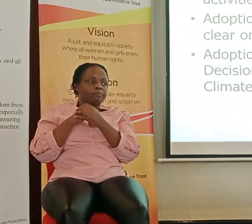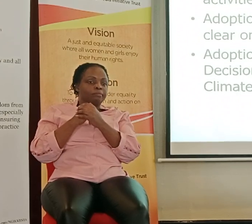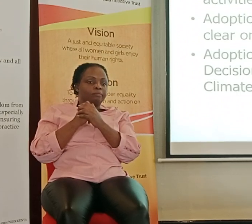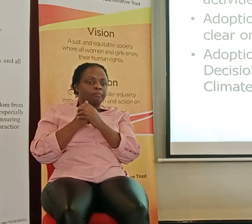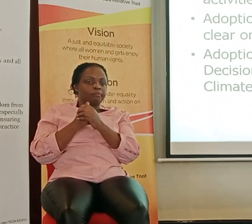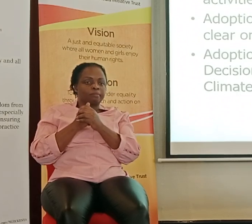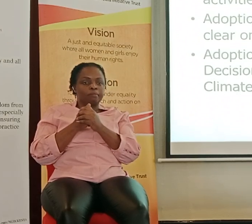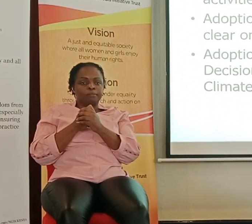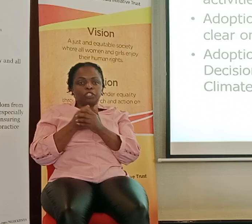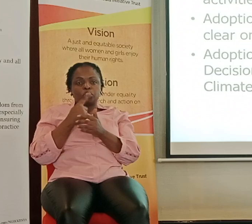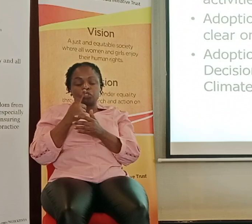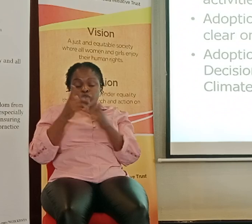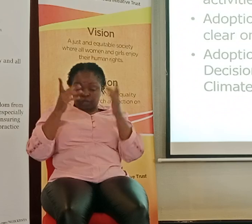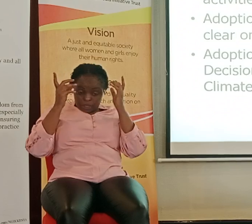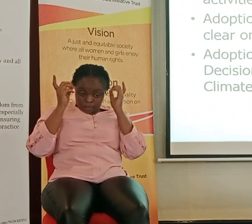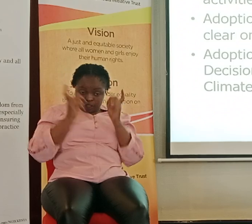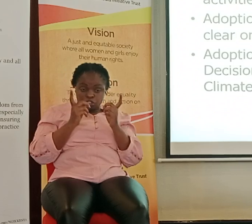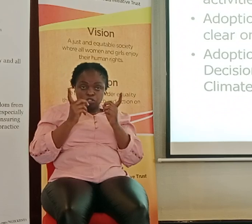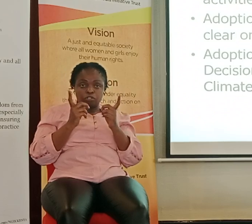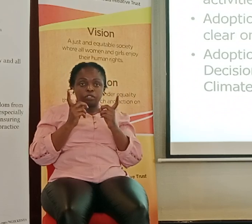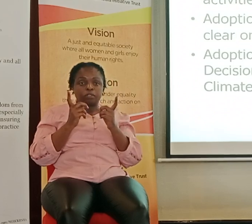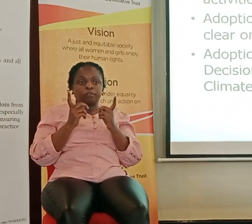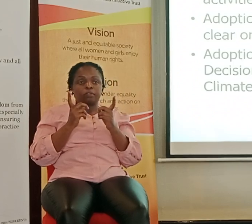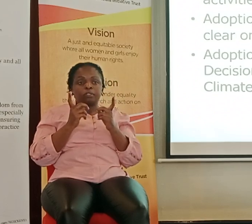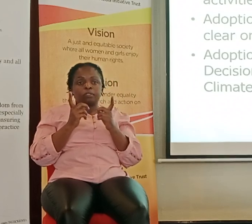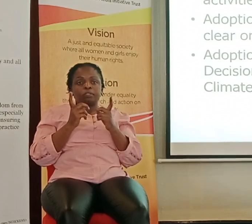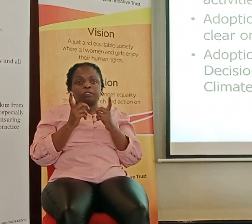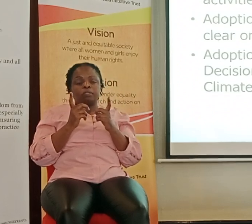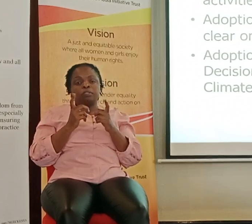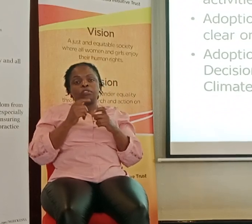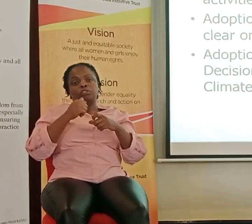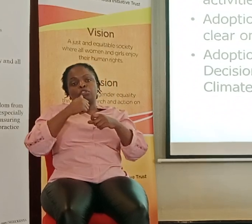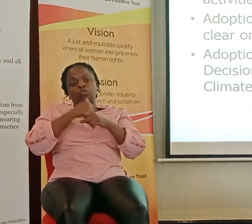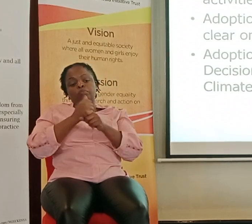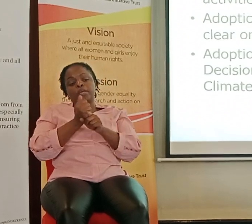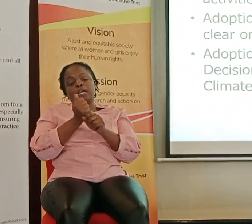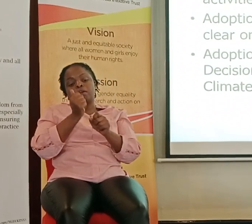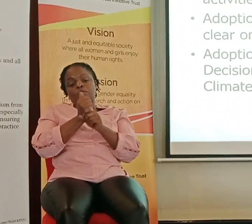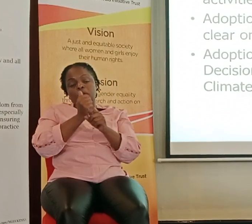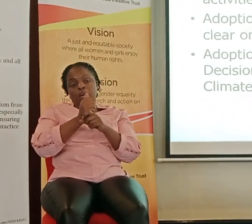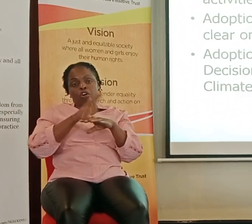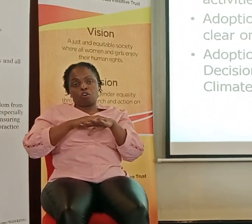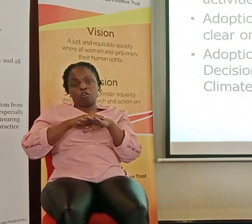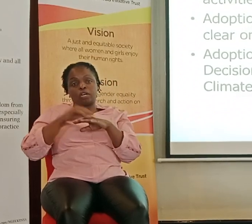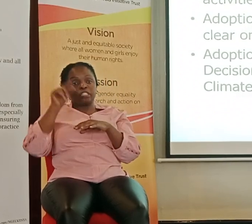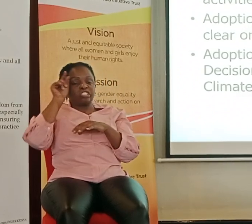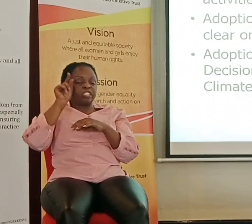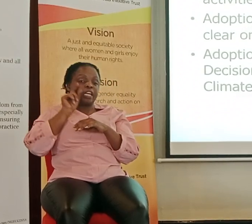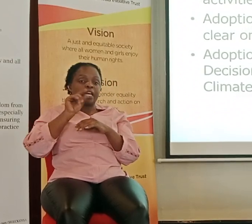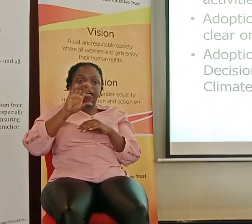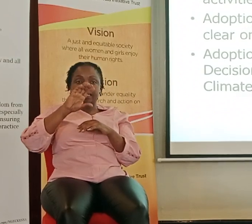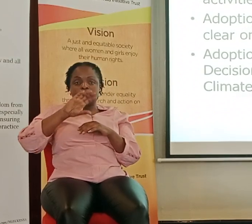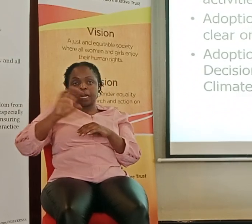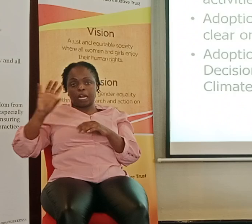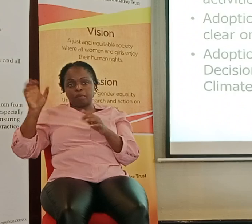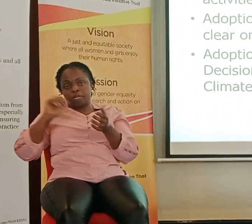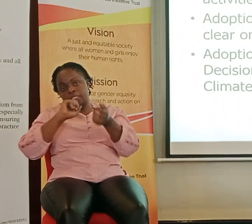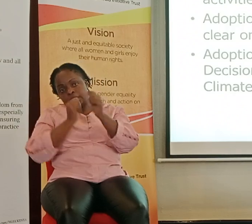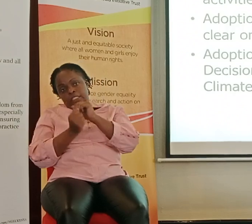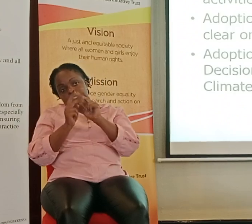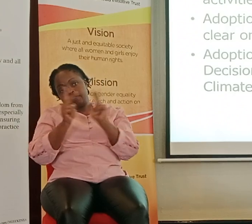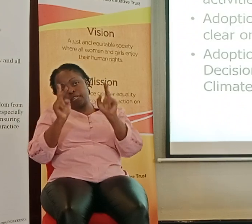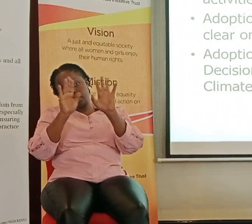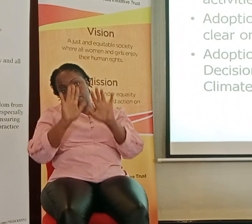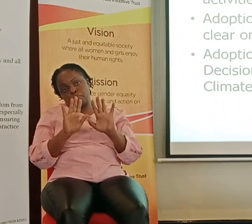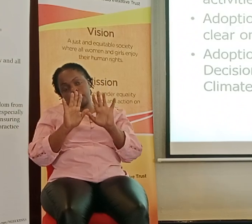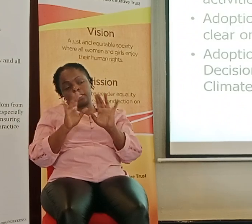course, that decision to further the work on gender and climate change is very important. So as negotiators,